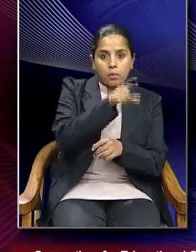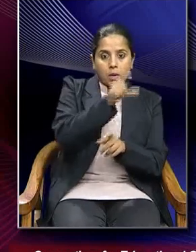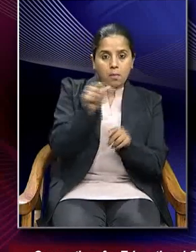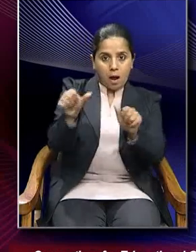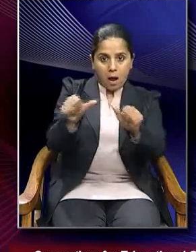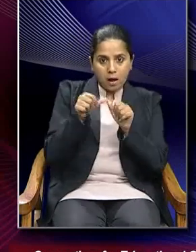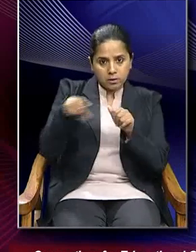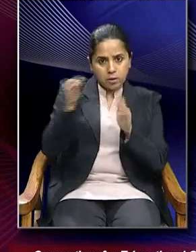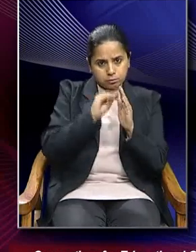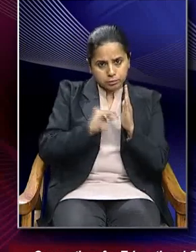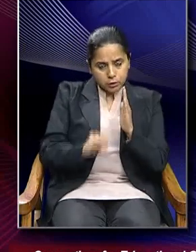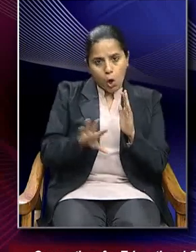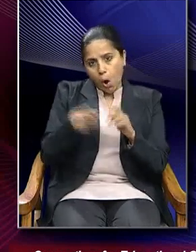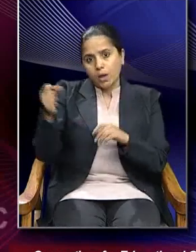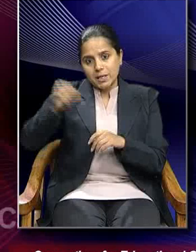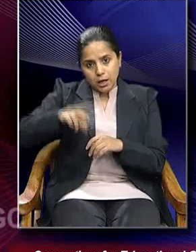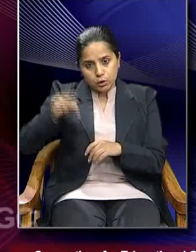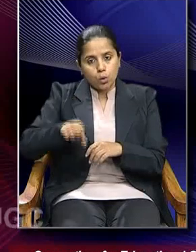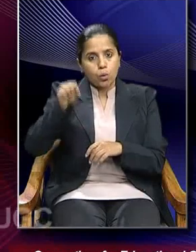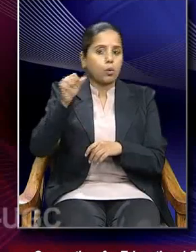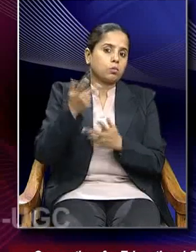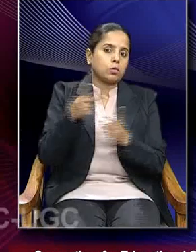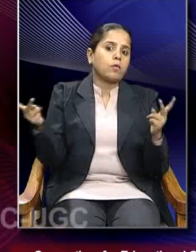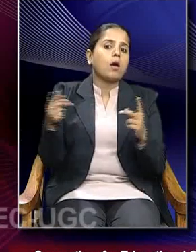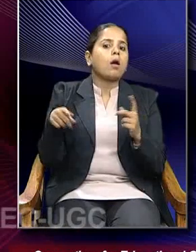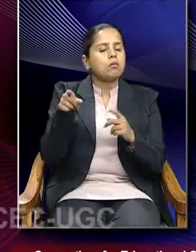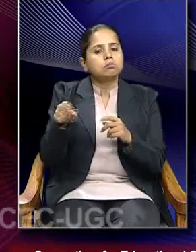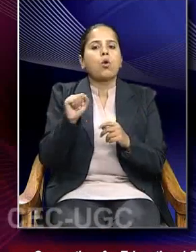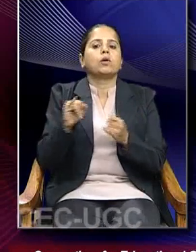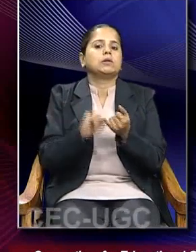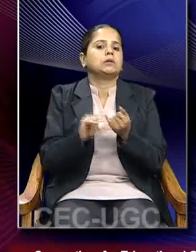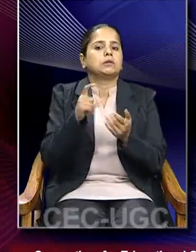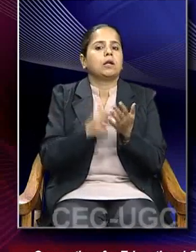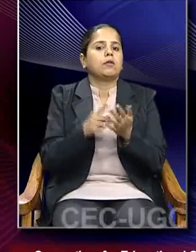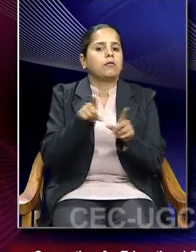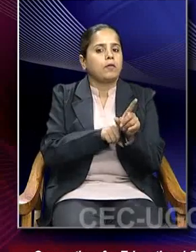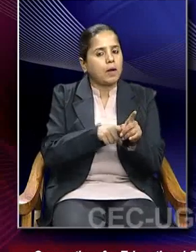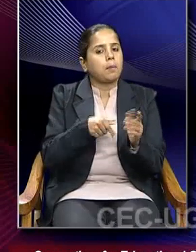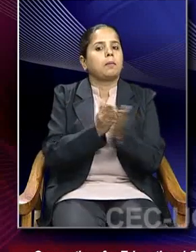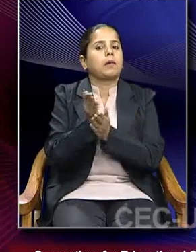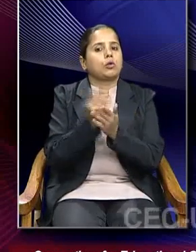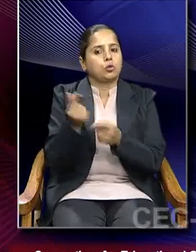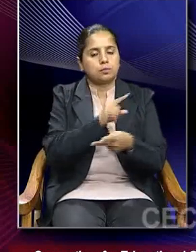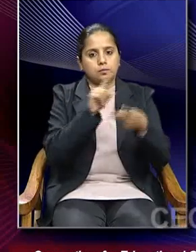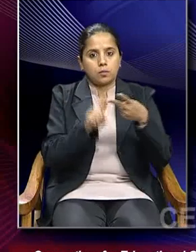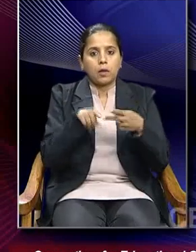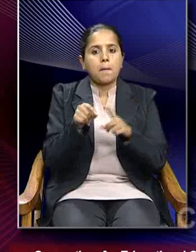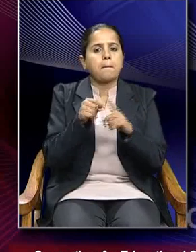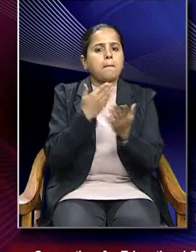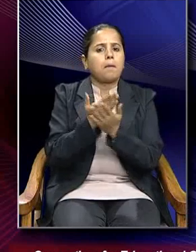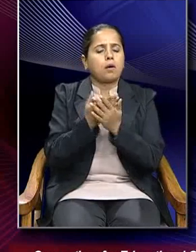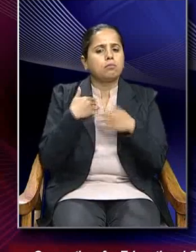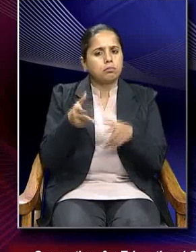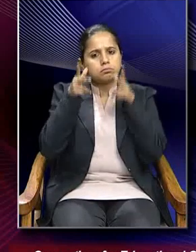and close-ended questionnaires are used in survey method. The second method is participant